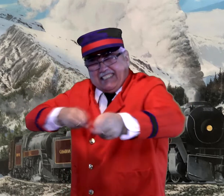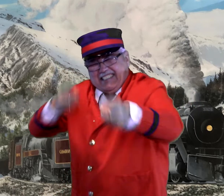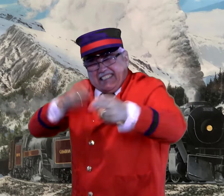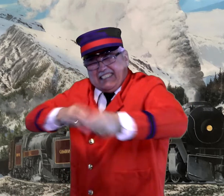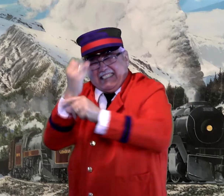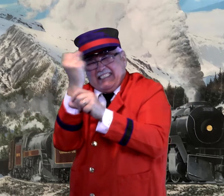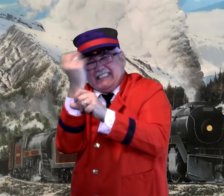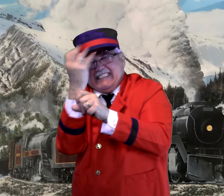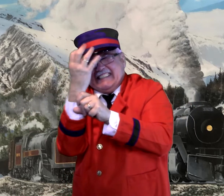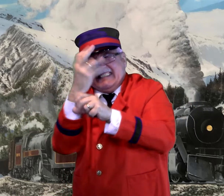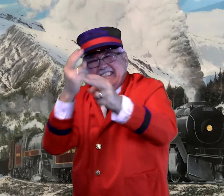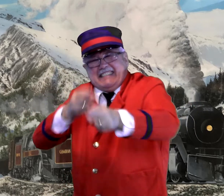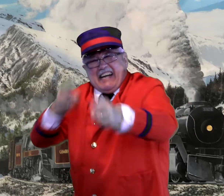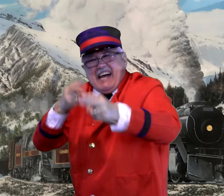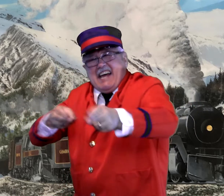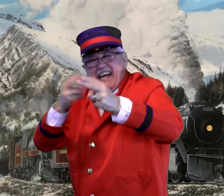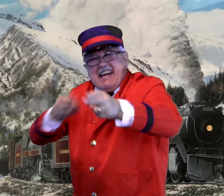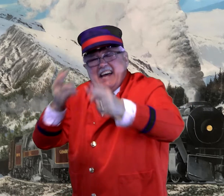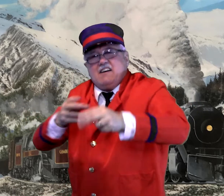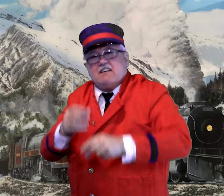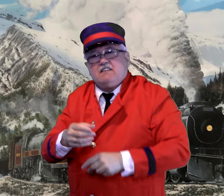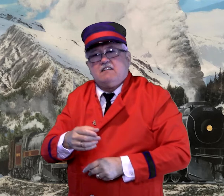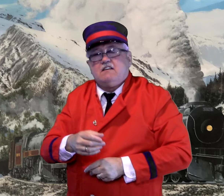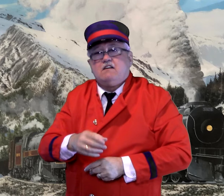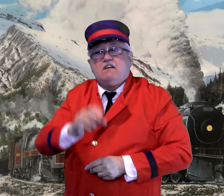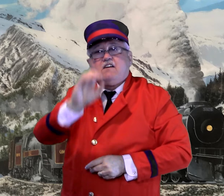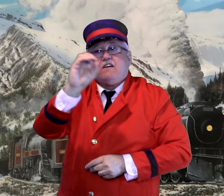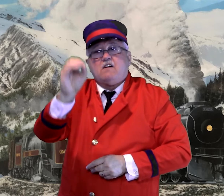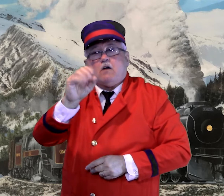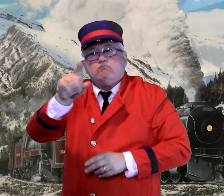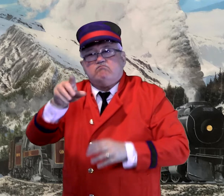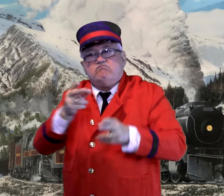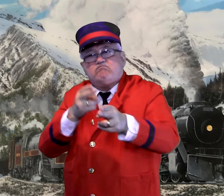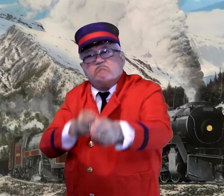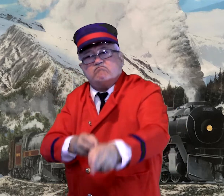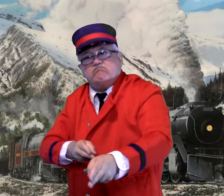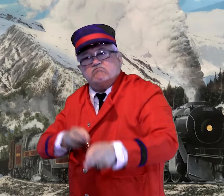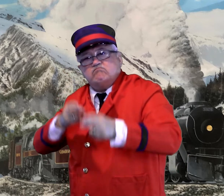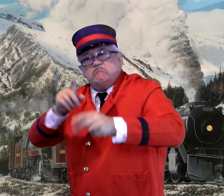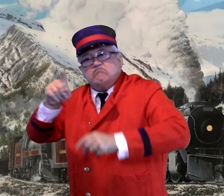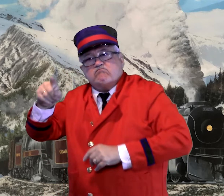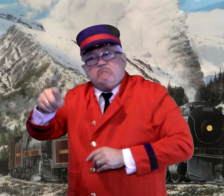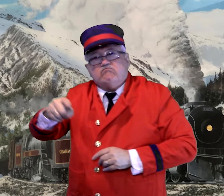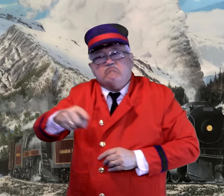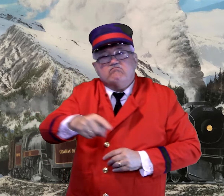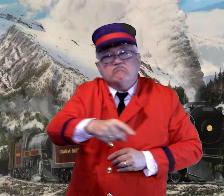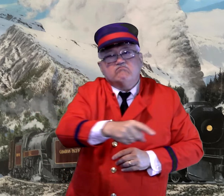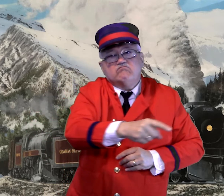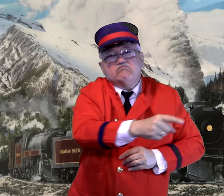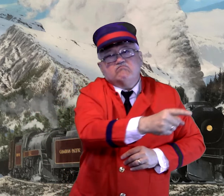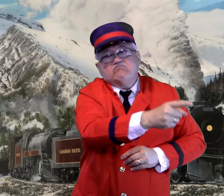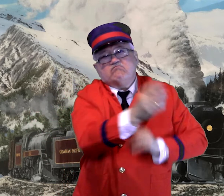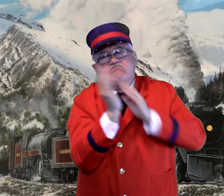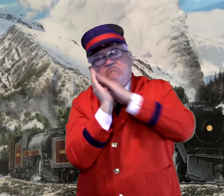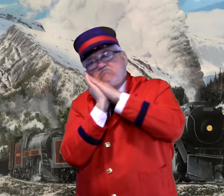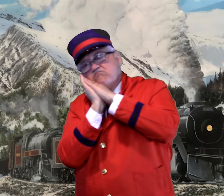in rapid succession as the smoke poured out of the chimney and the train hurtled on its